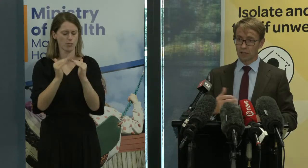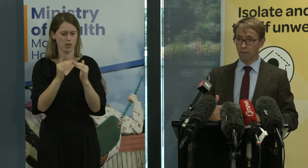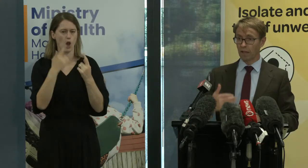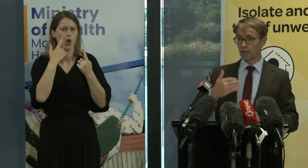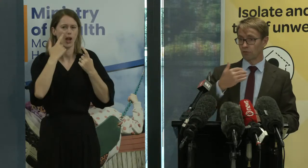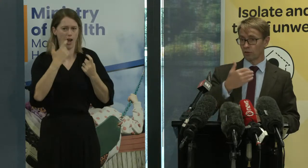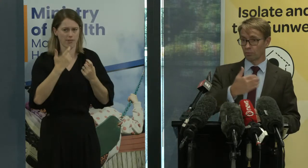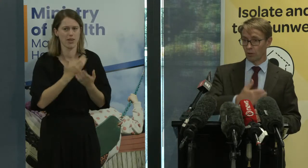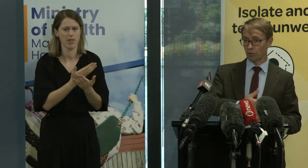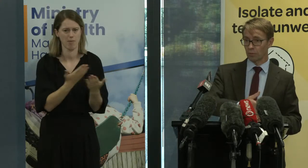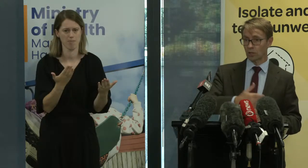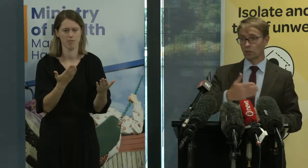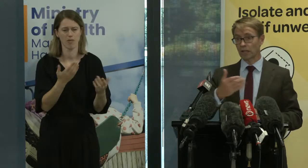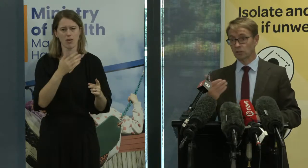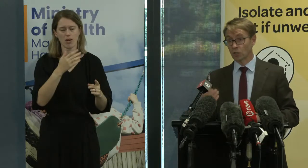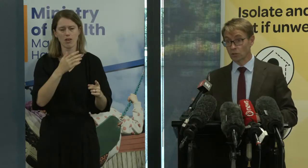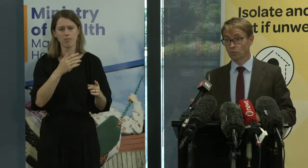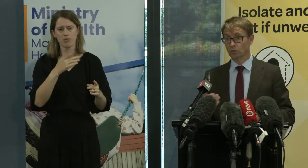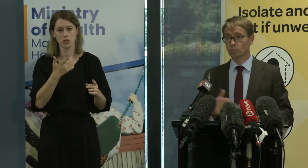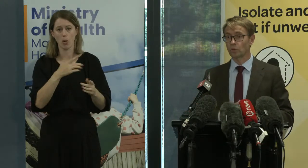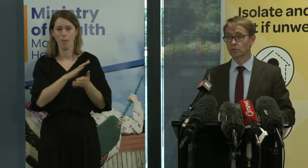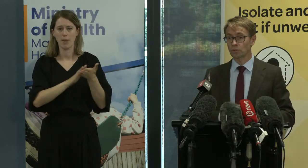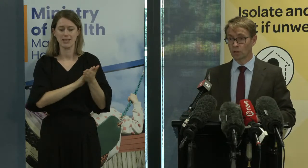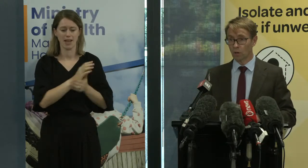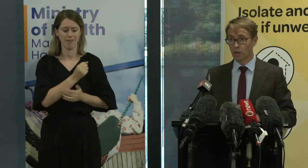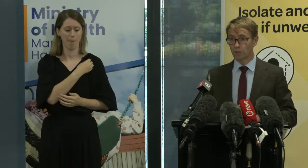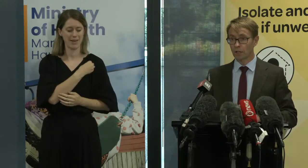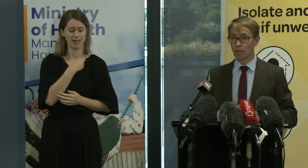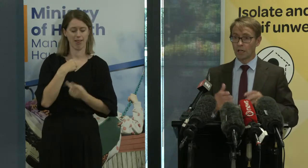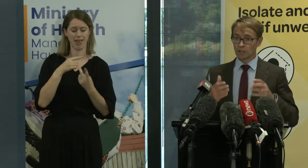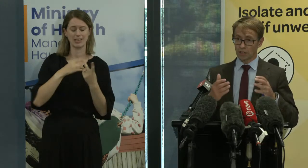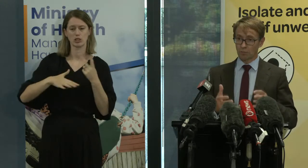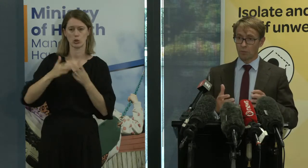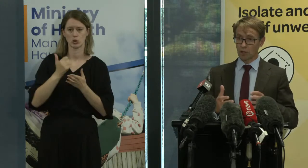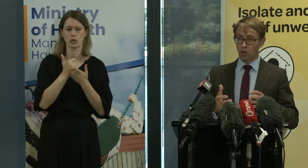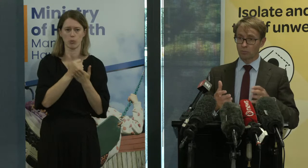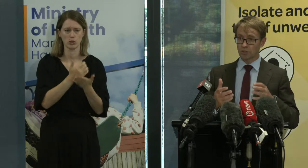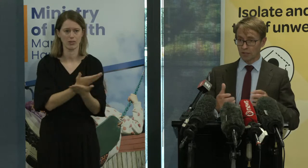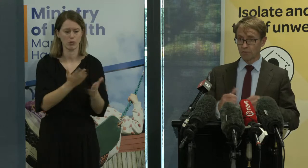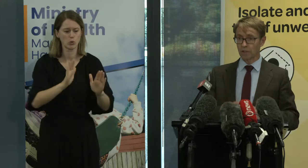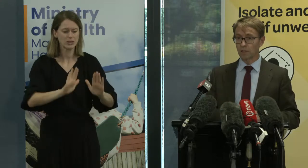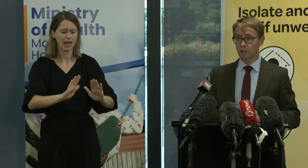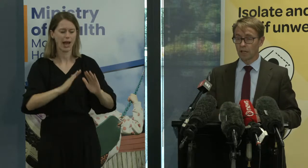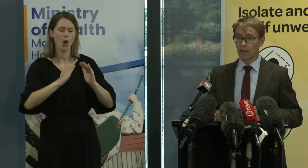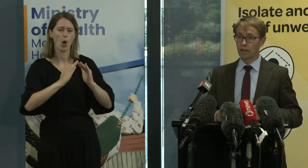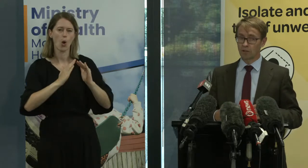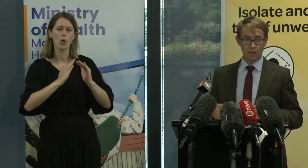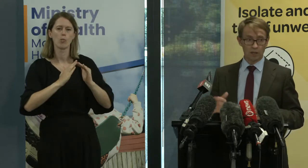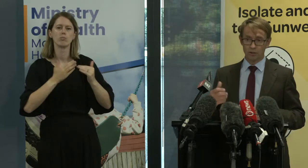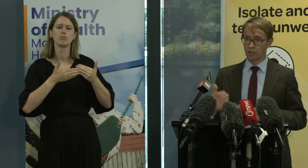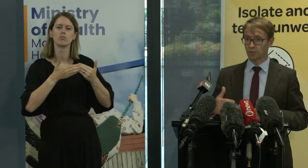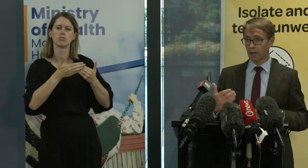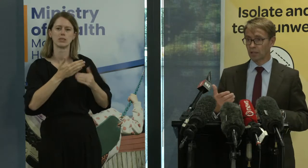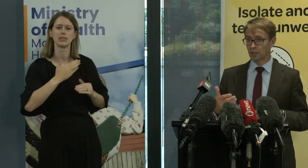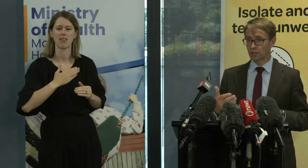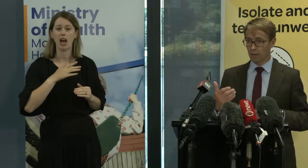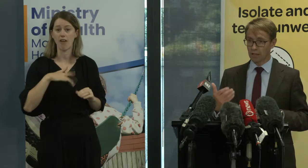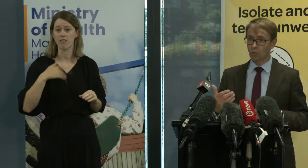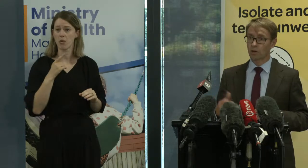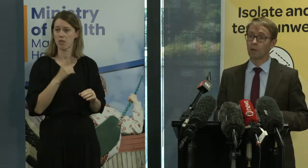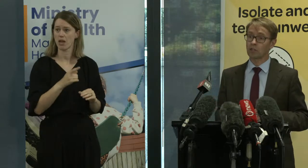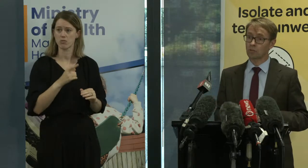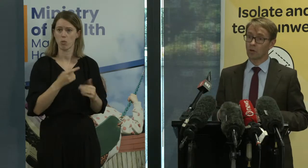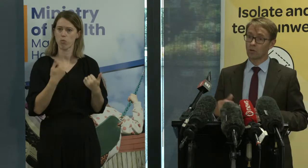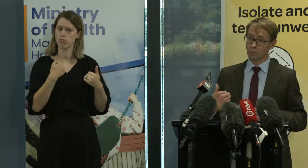highest need, and that they have both the medical and social supports required to keep them at home safely, and that I think is